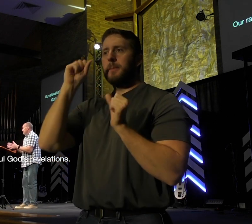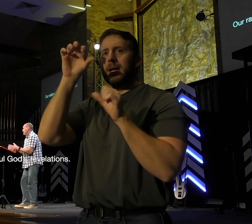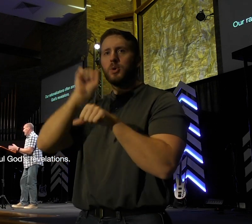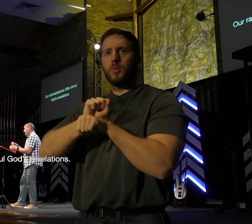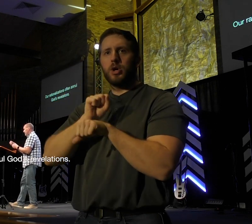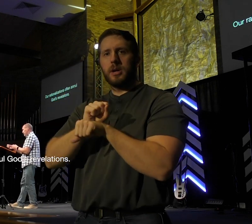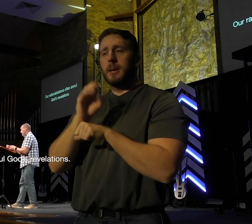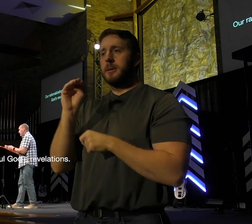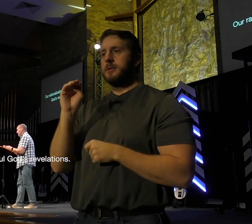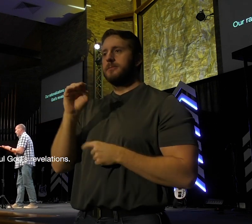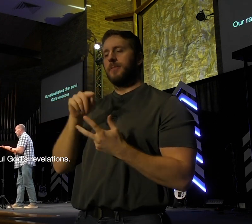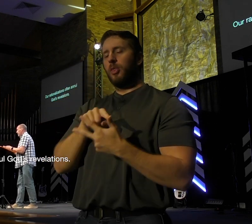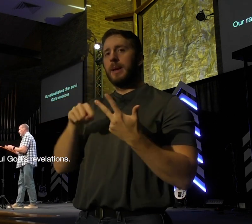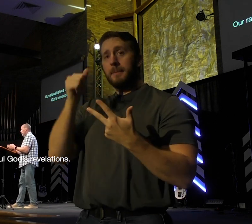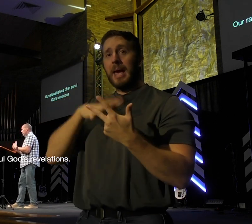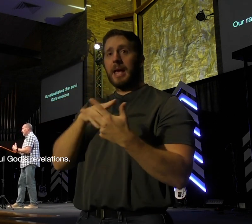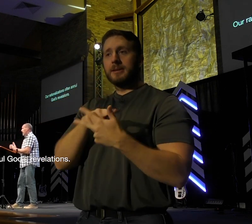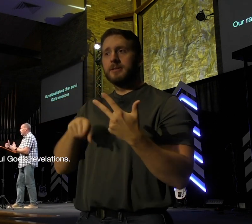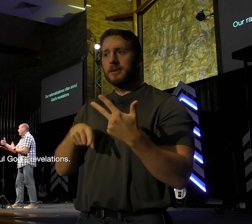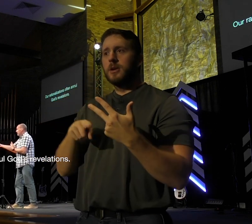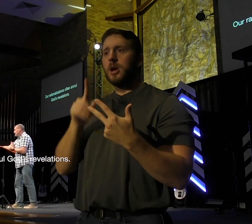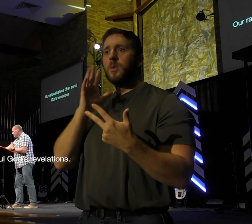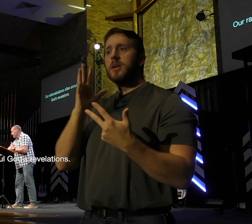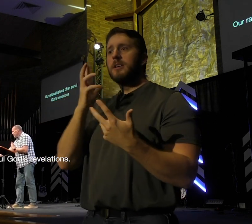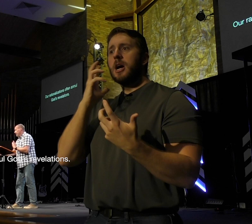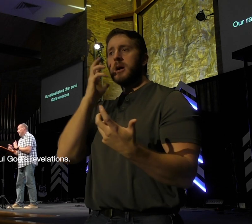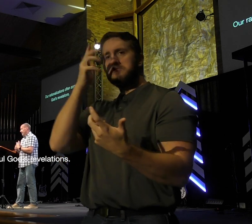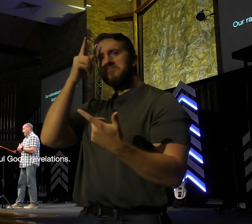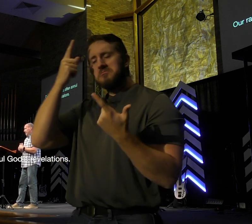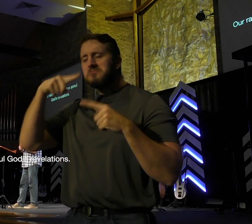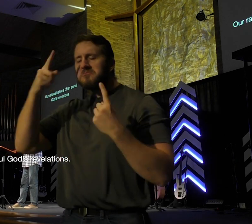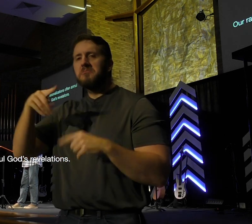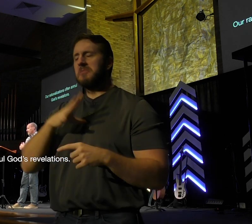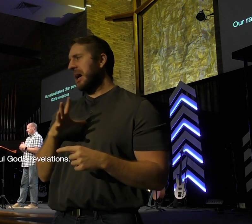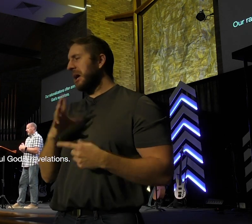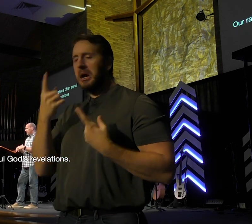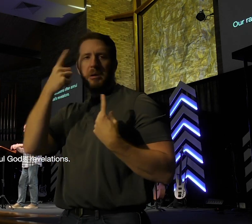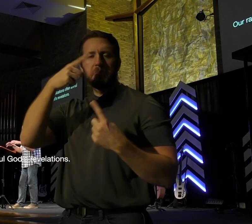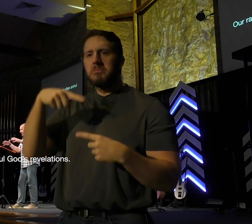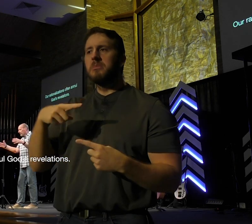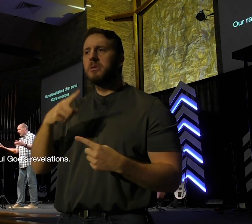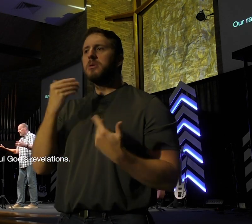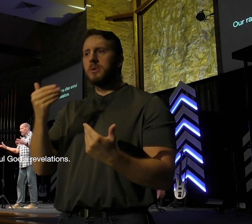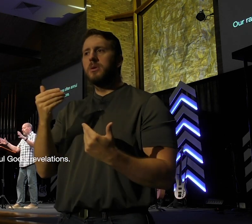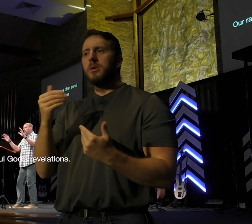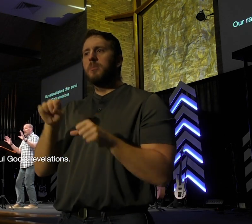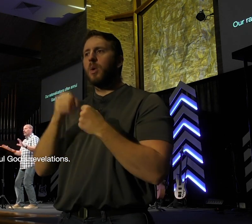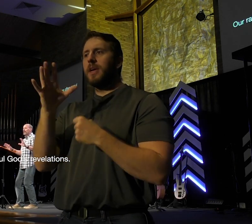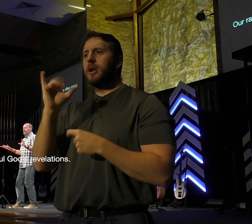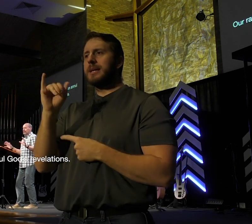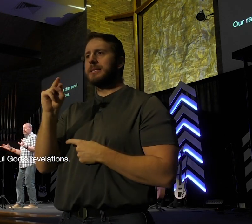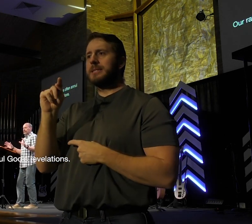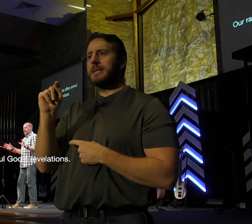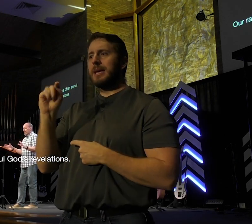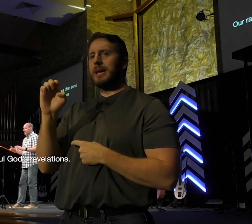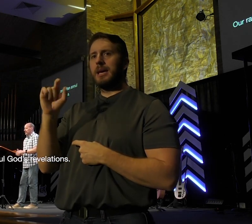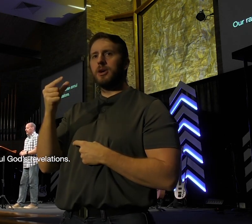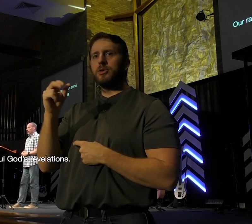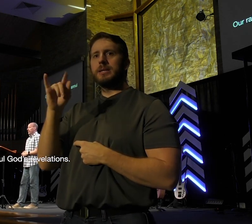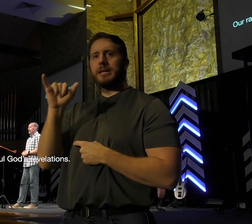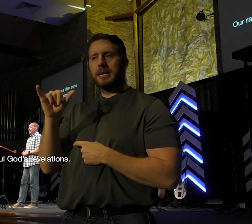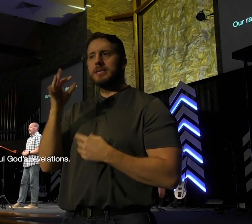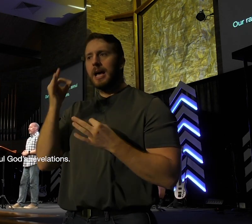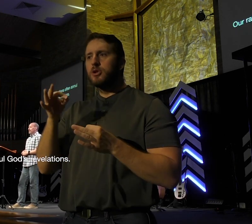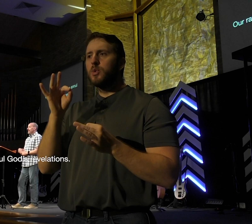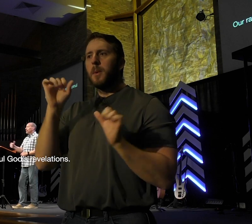Shadrach, Meshach, and Abednego would have compromised their integrity and they would have decided to bow down to this